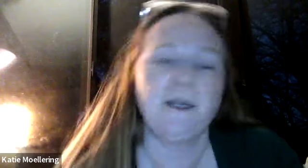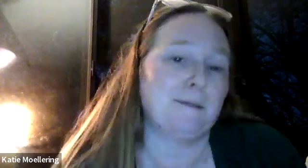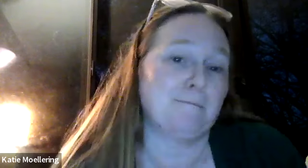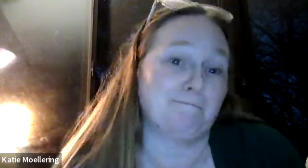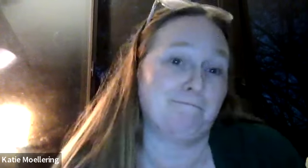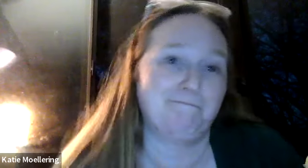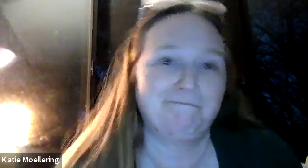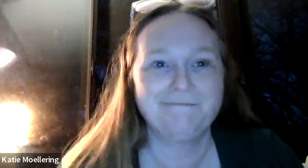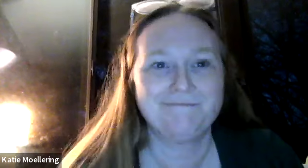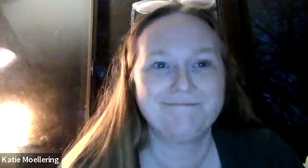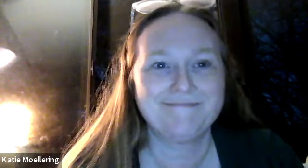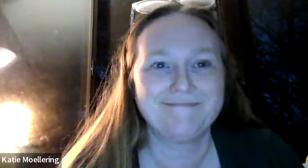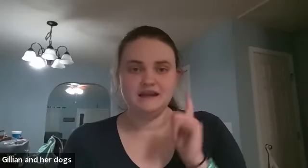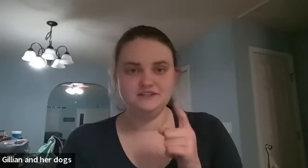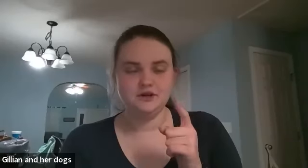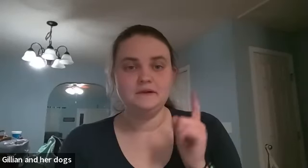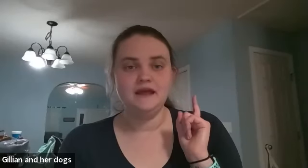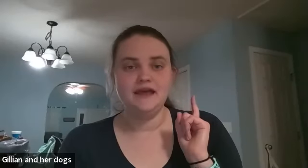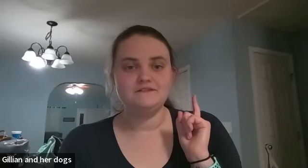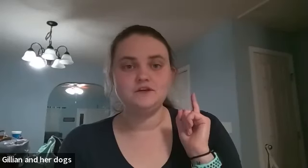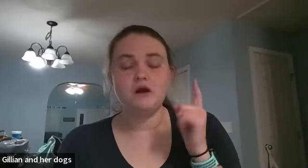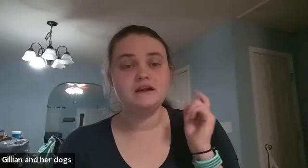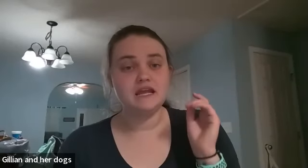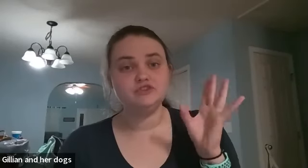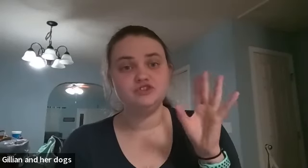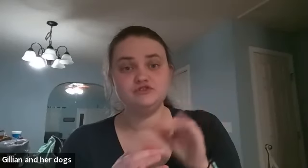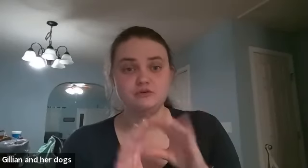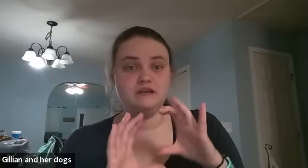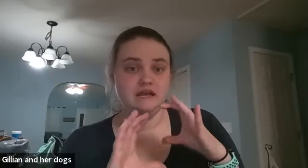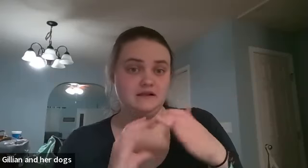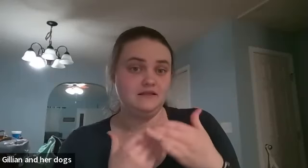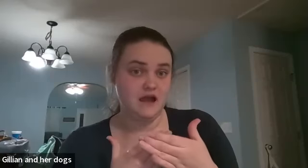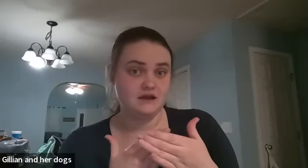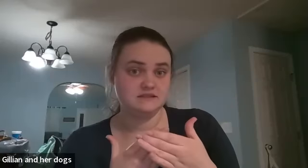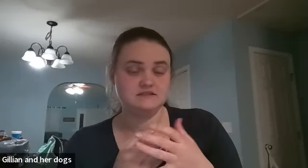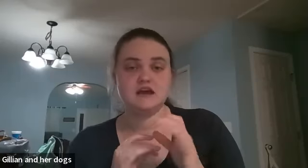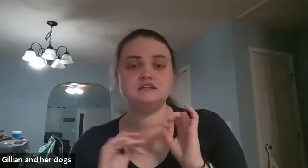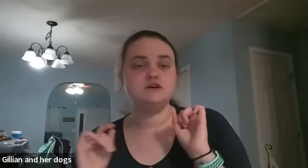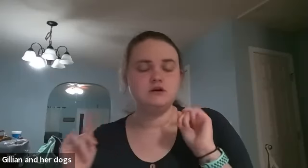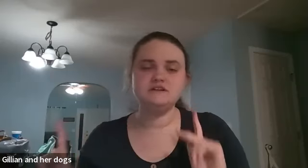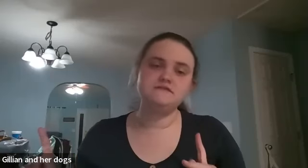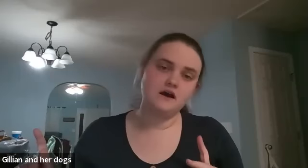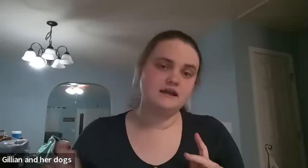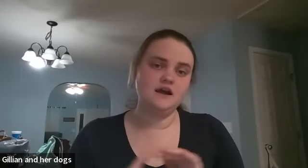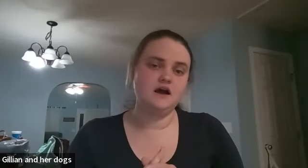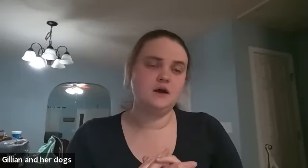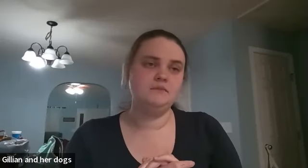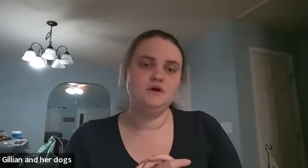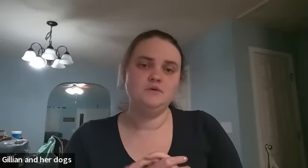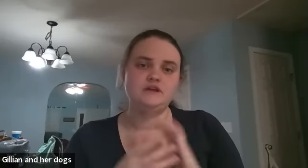week. Oh, I do know. If you aren't able to join a class, that is totally fine. We